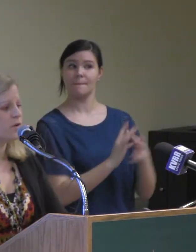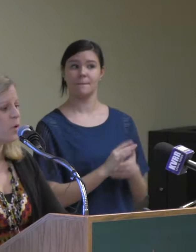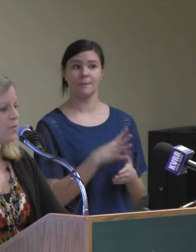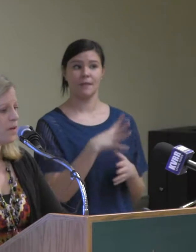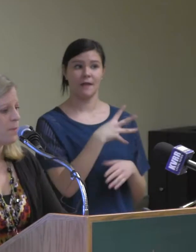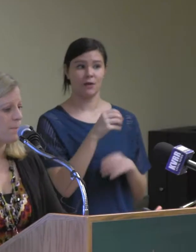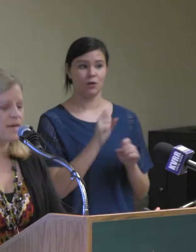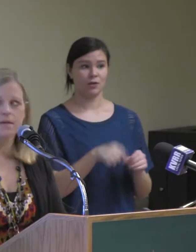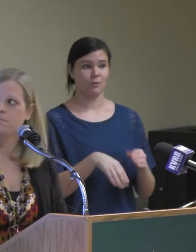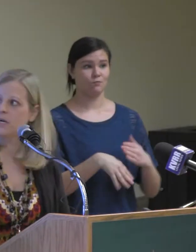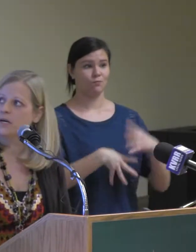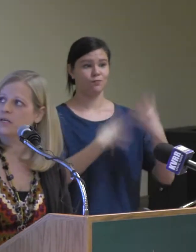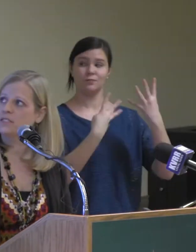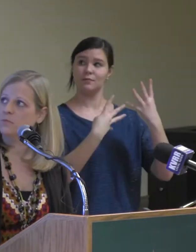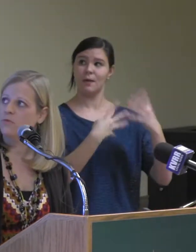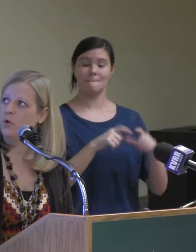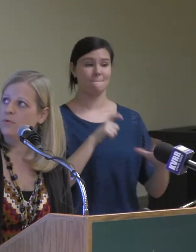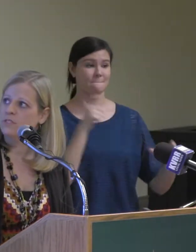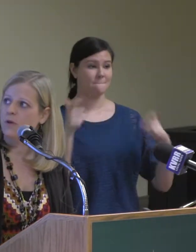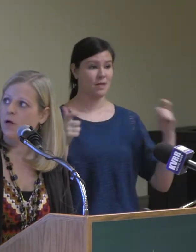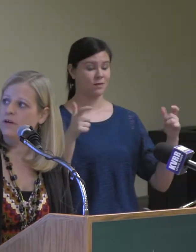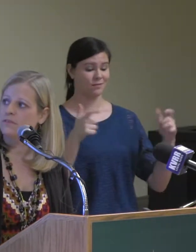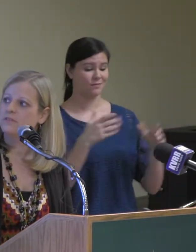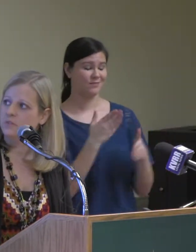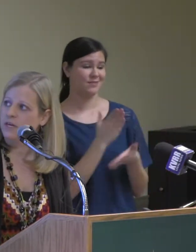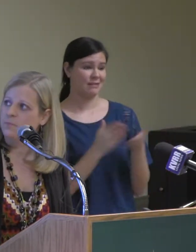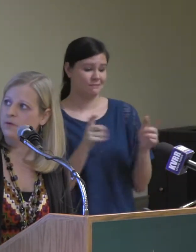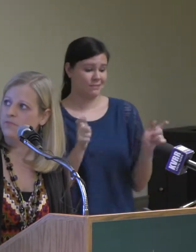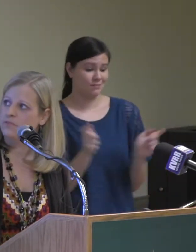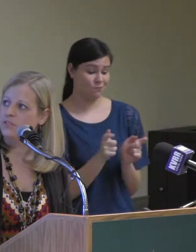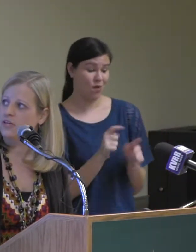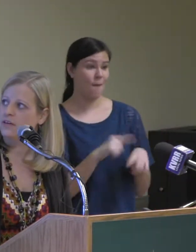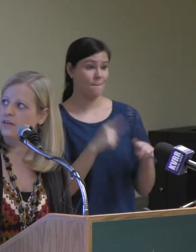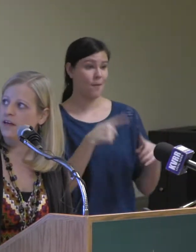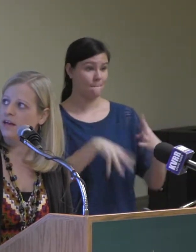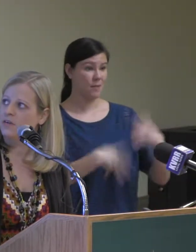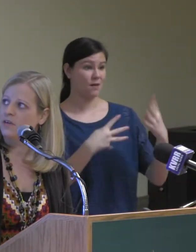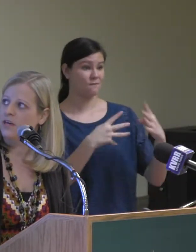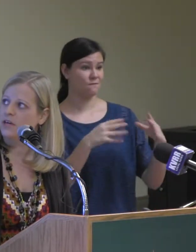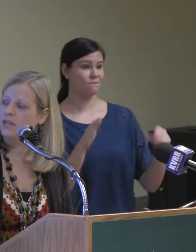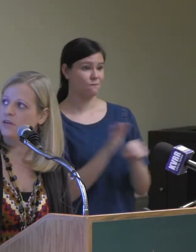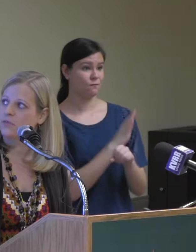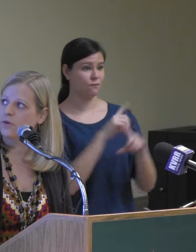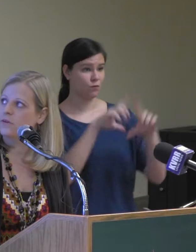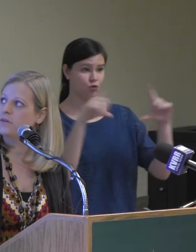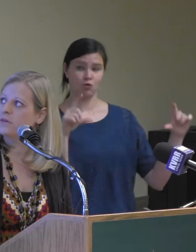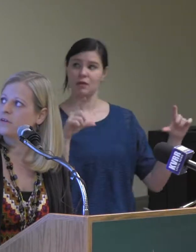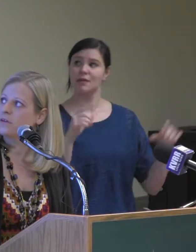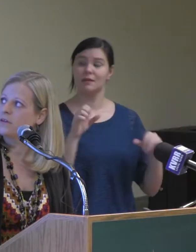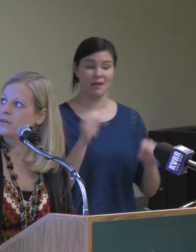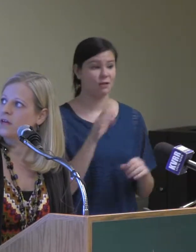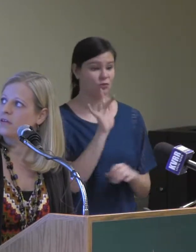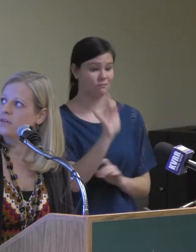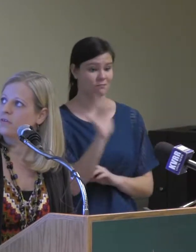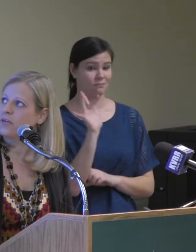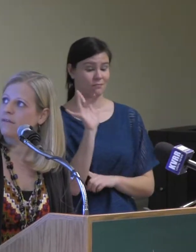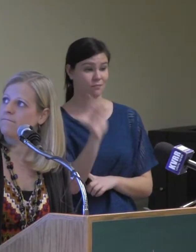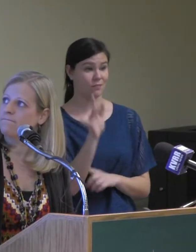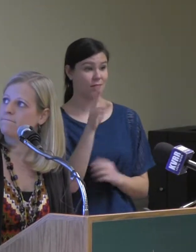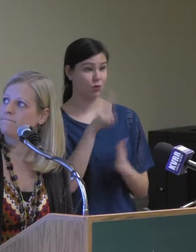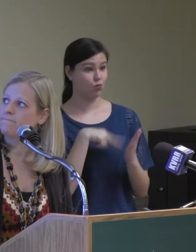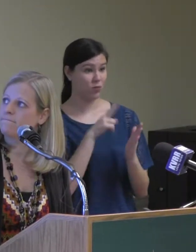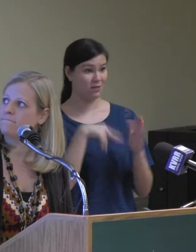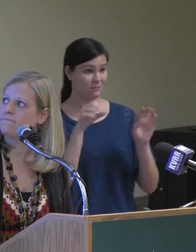And you can open it up, make it bigger. Some of them open small, but you can make it bigger, full screen. And you can click through. And you can